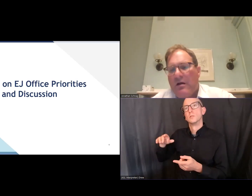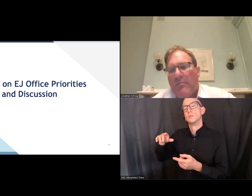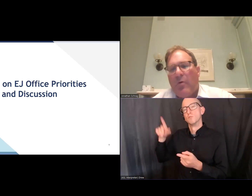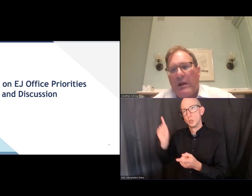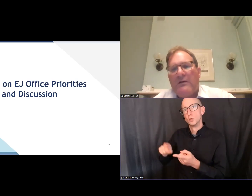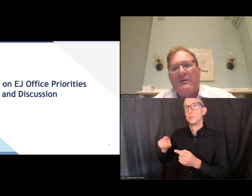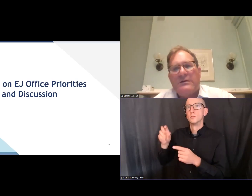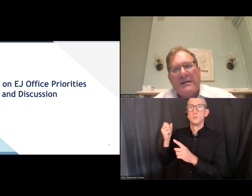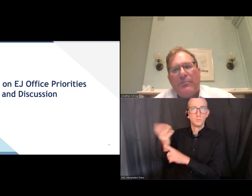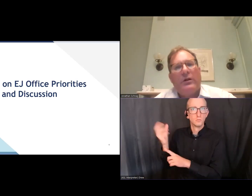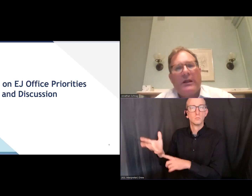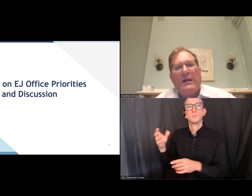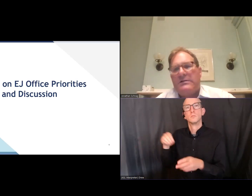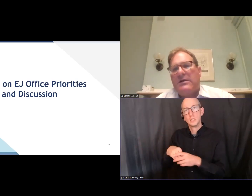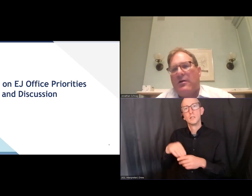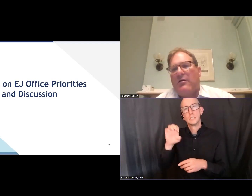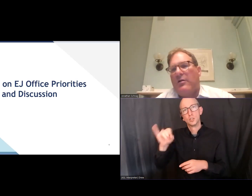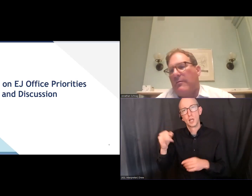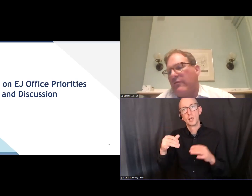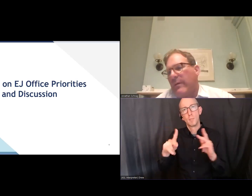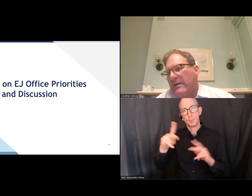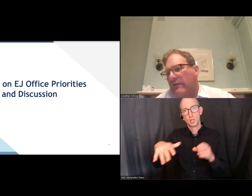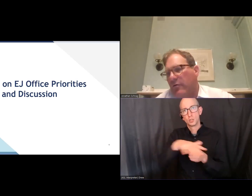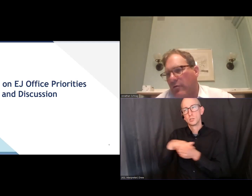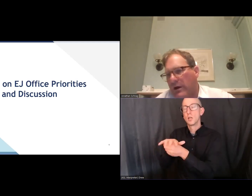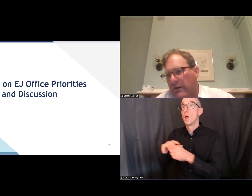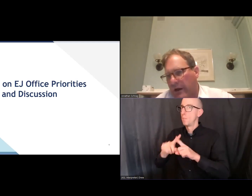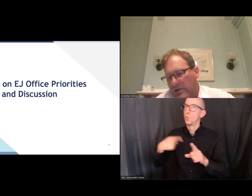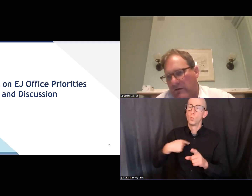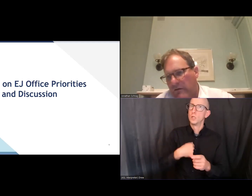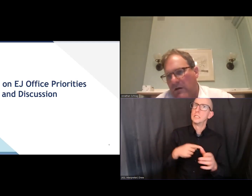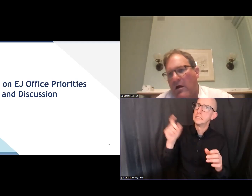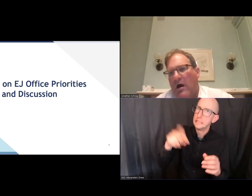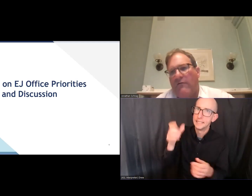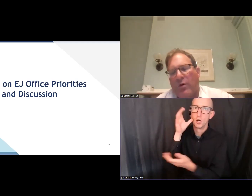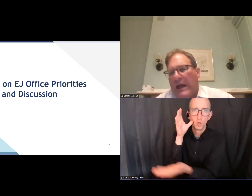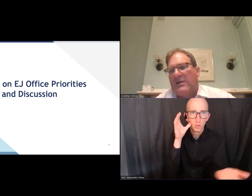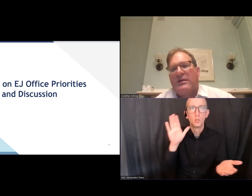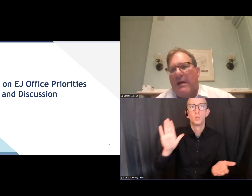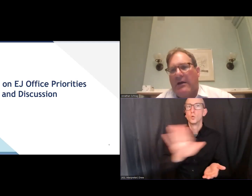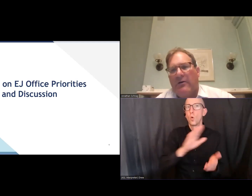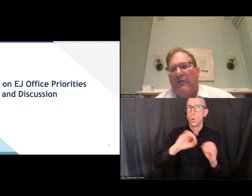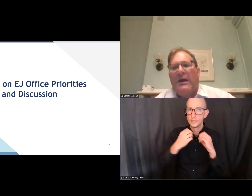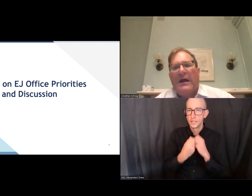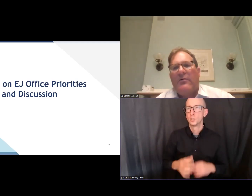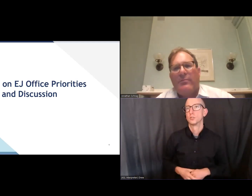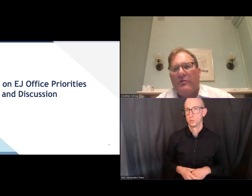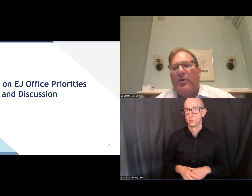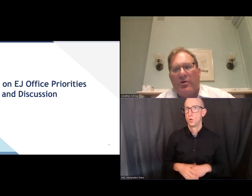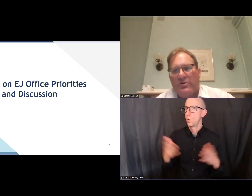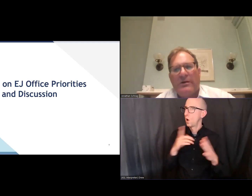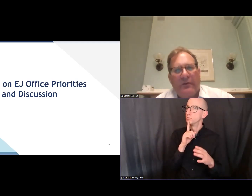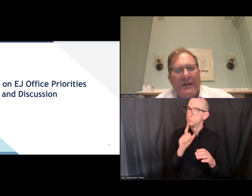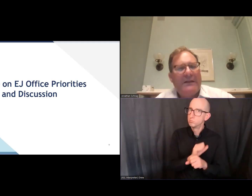populations. But we desperately need to hear the perspectives of your organizations of what actually matters and how to